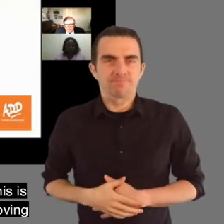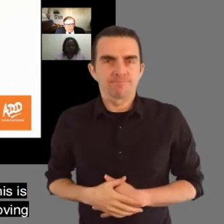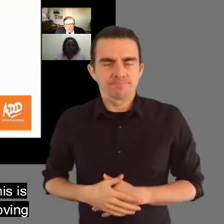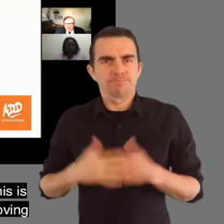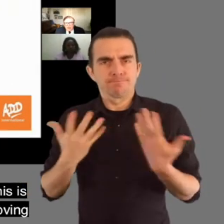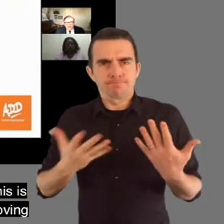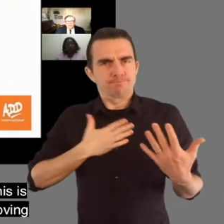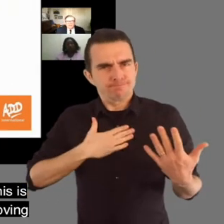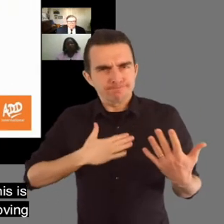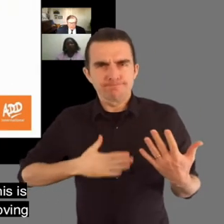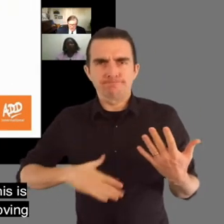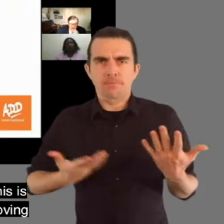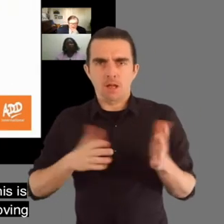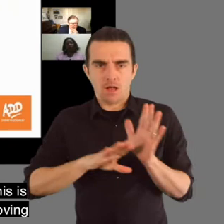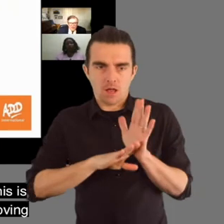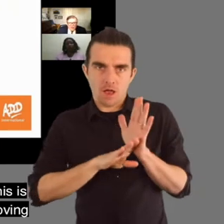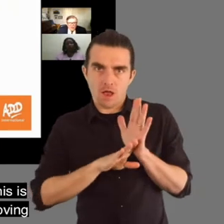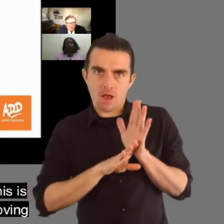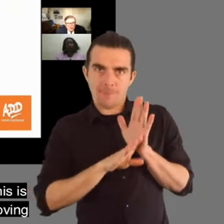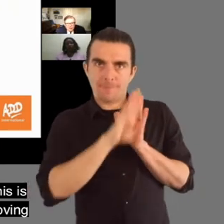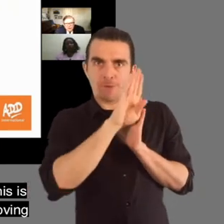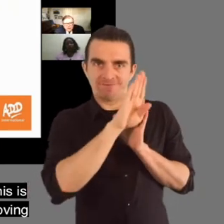Yeah. Okay.